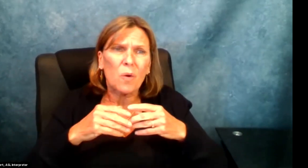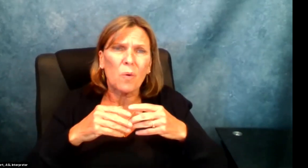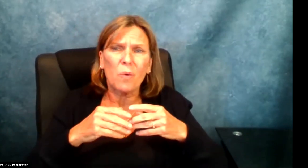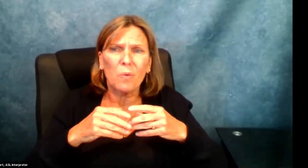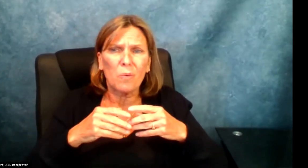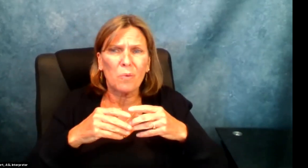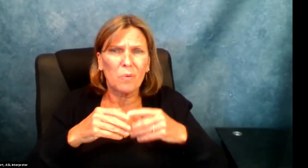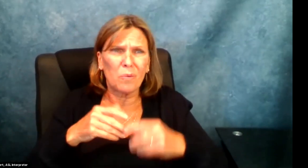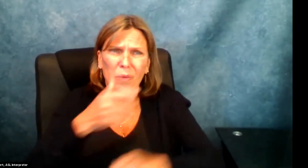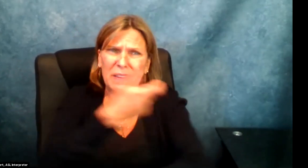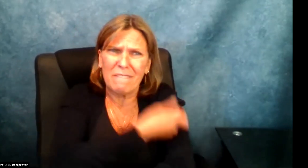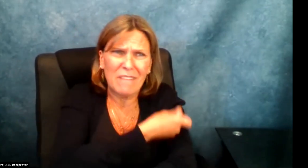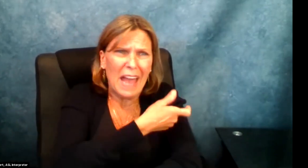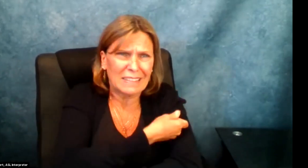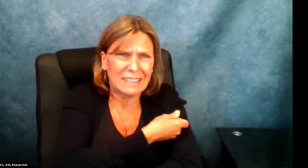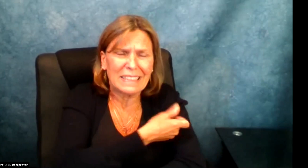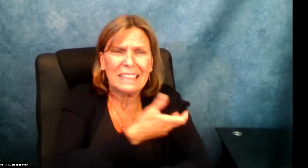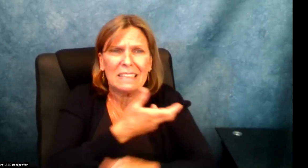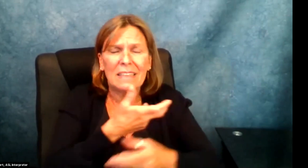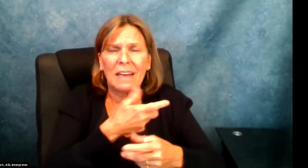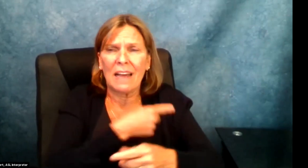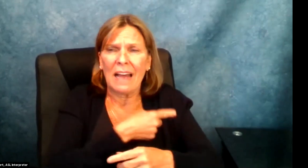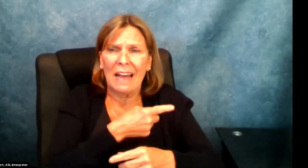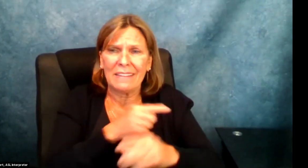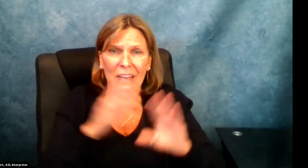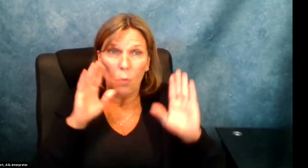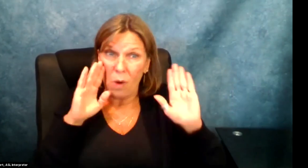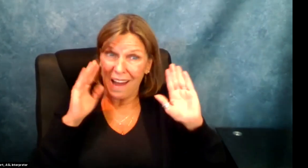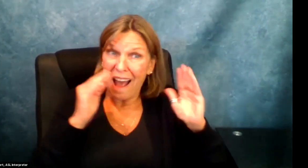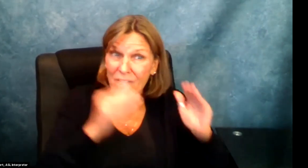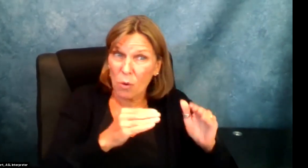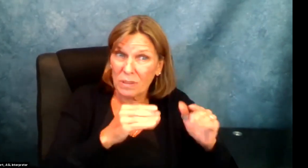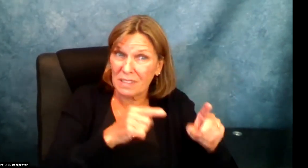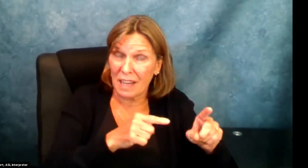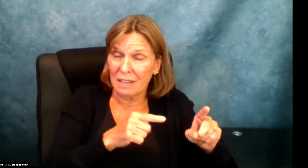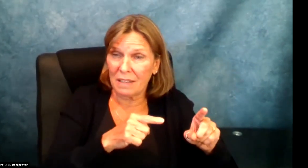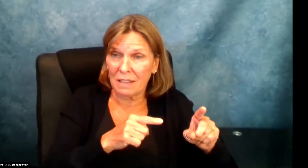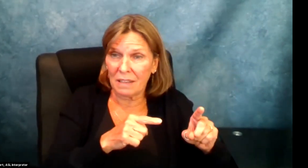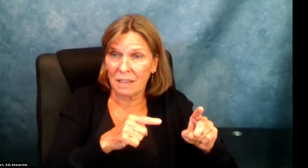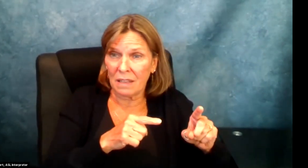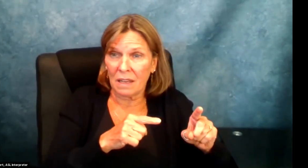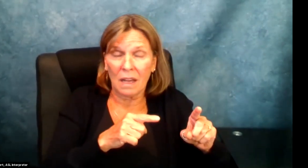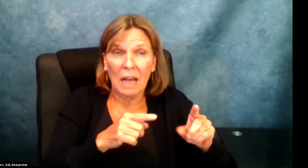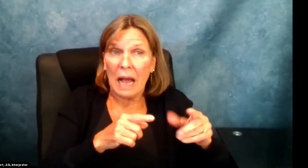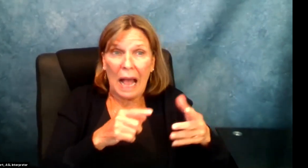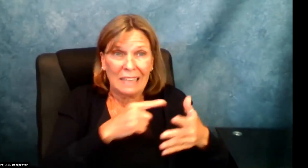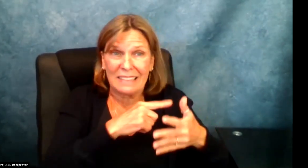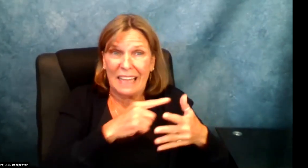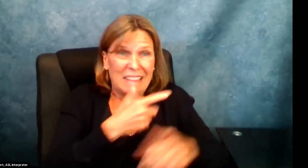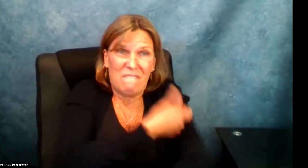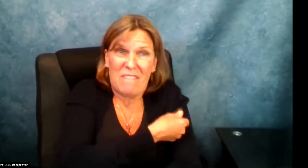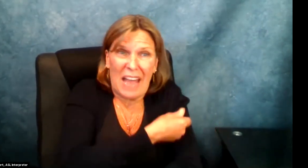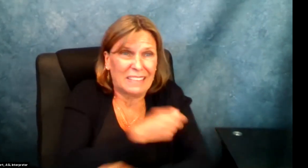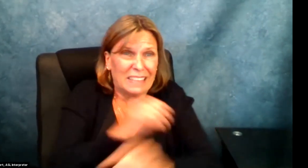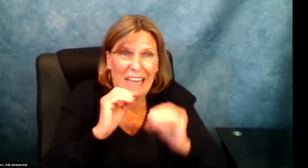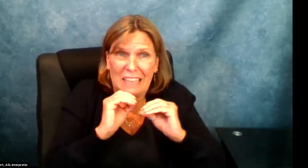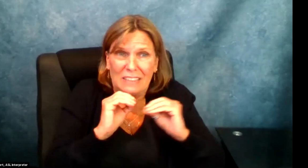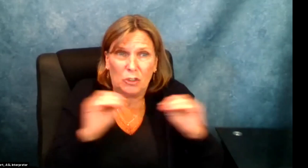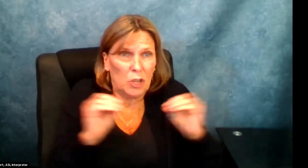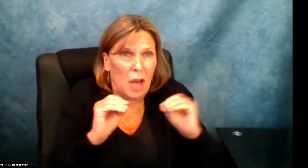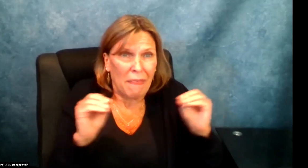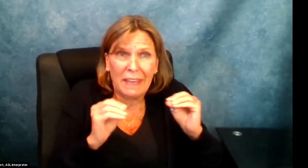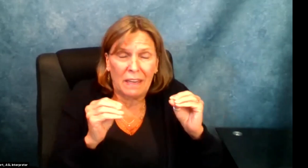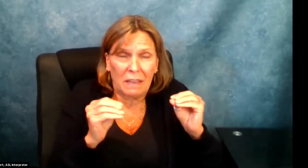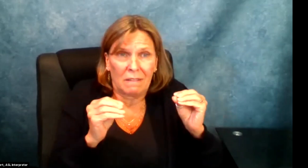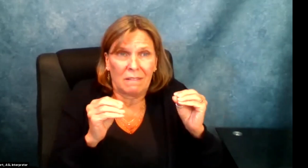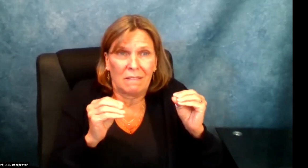one of the things that I try to focus on is that, there isn't a real mechanism by which it would really affect puberty. So remembering that